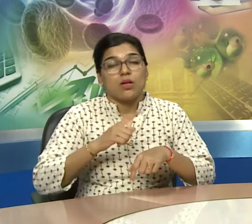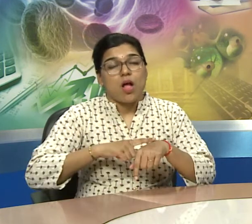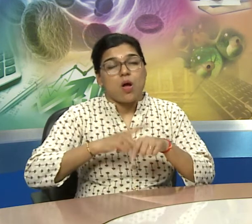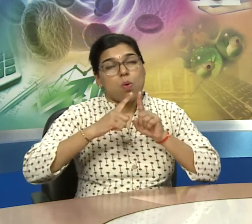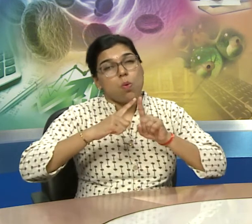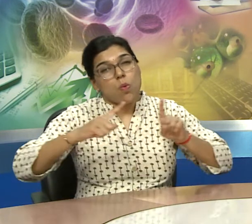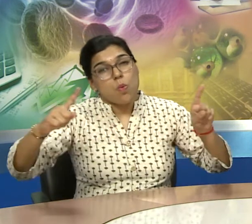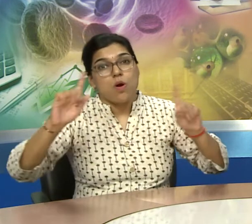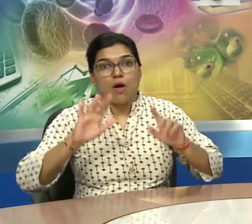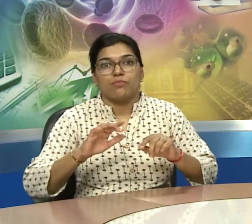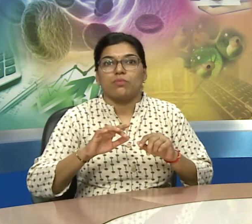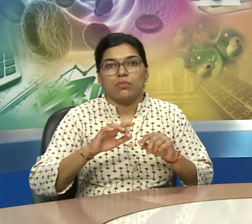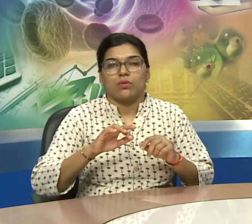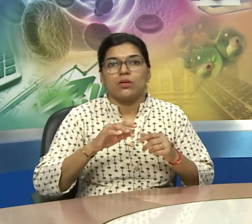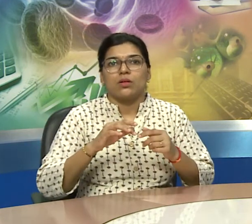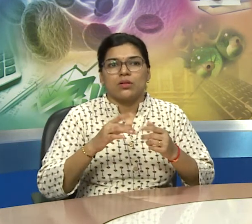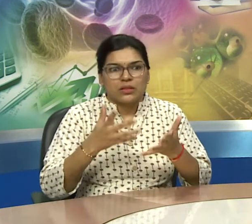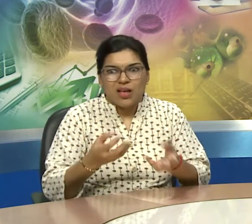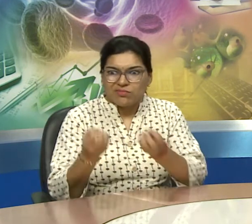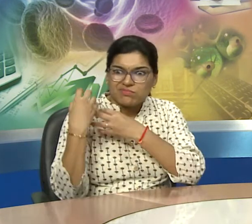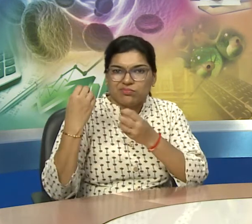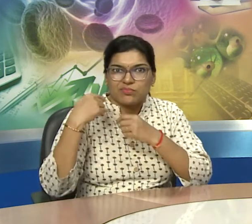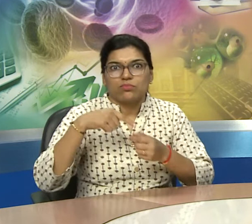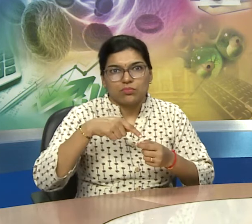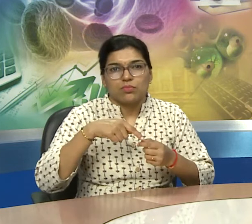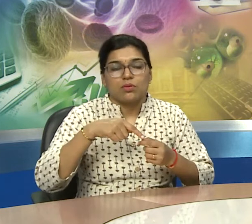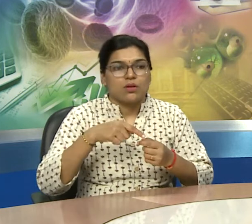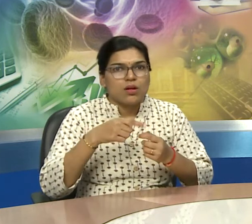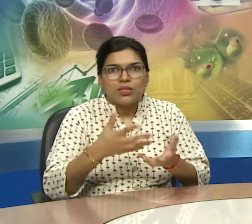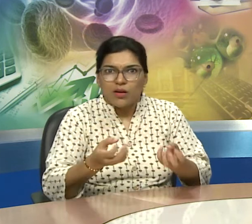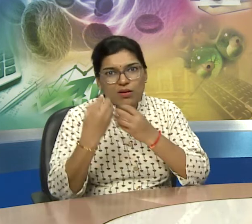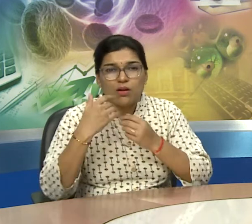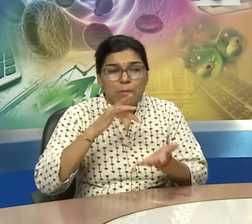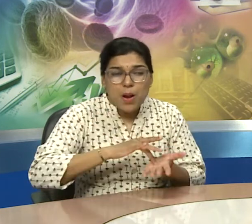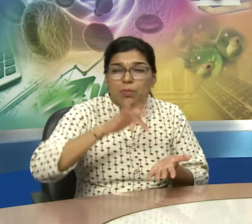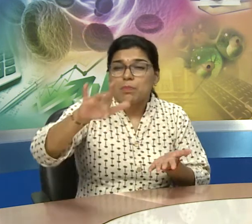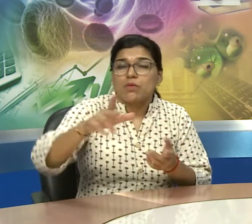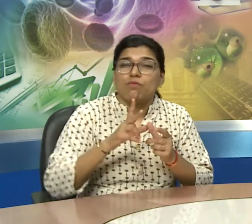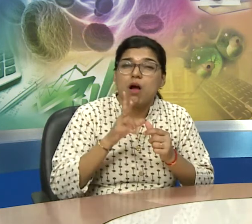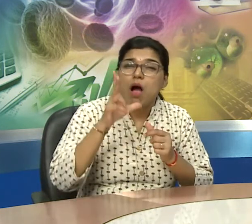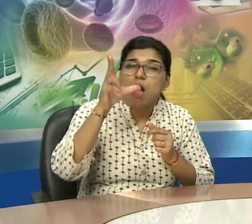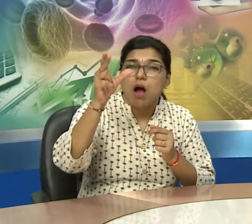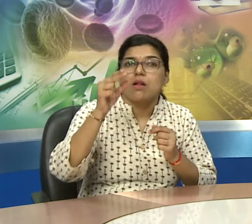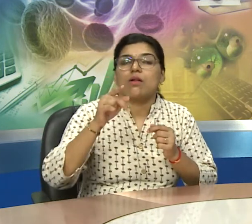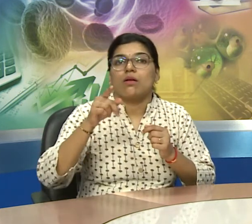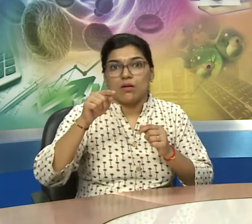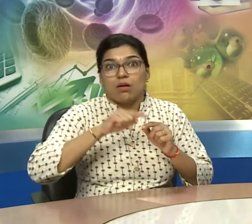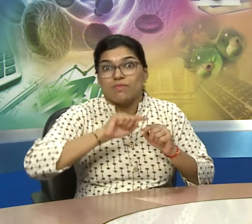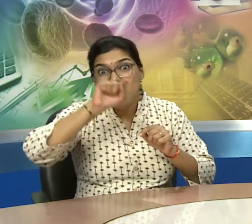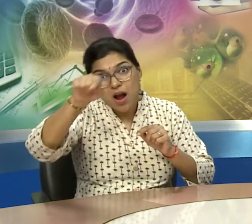And in reality, it took a long time for the animal to carry the goods from one